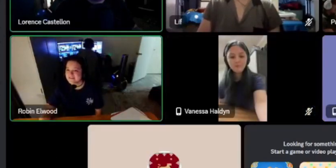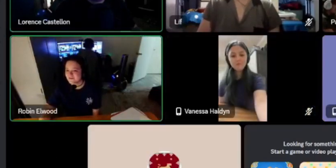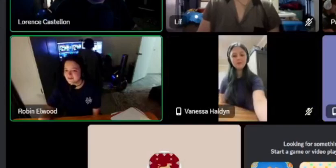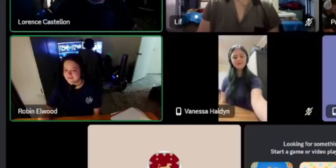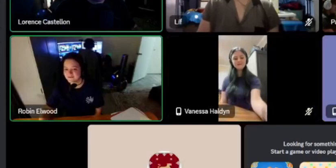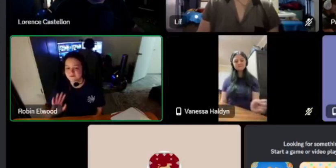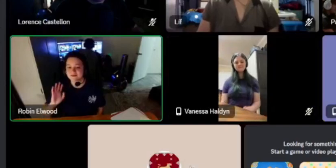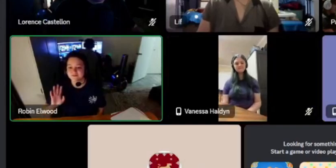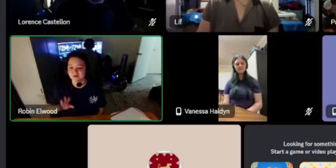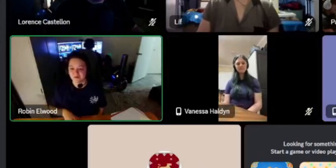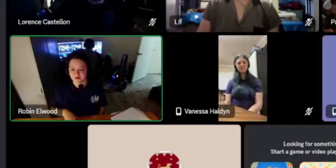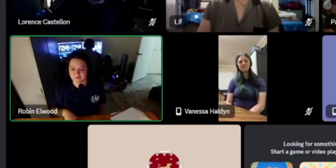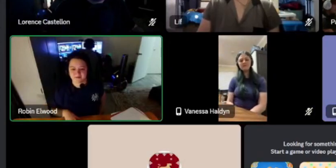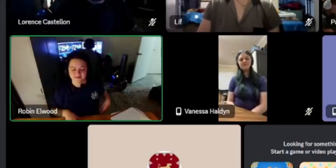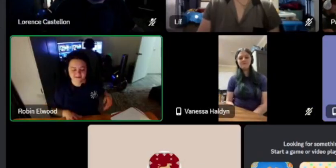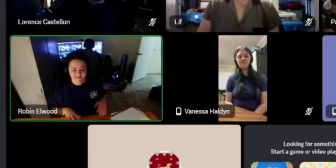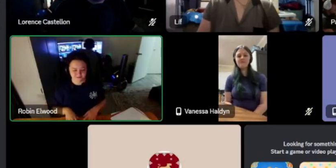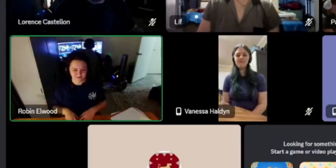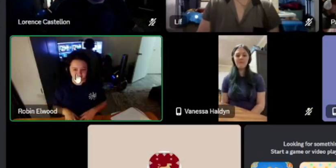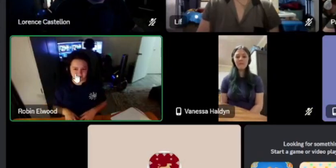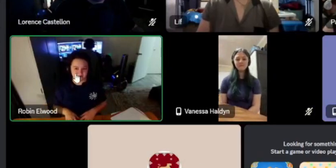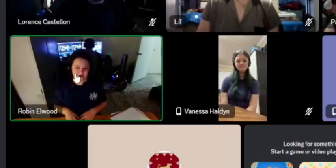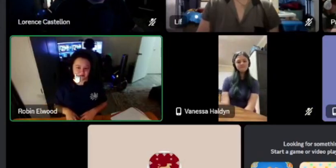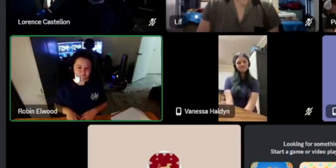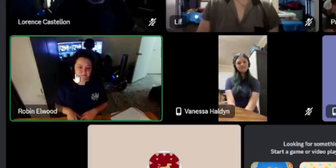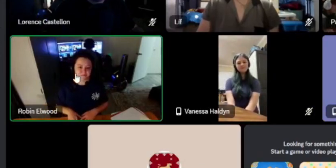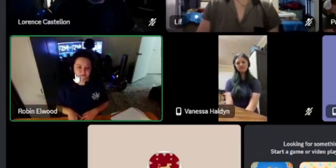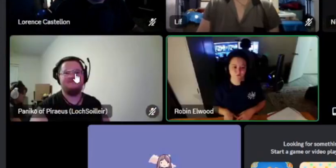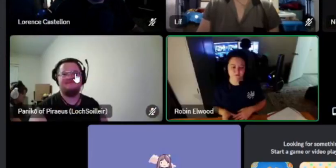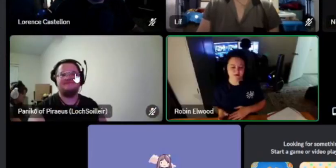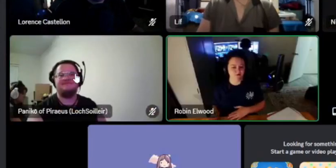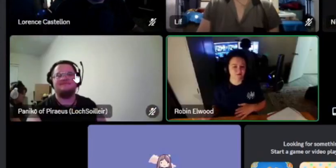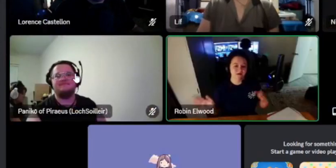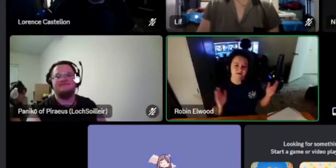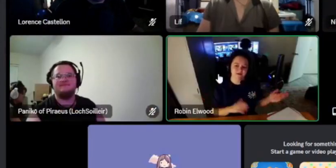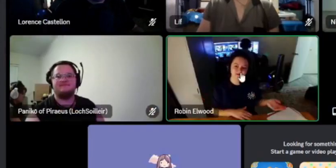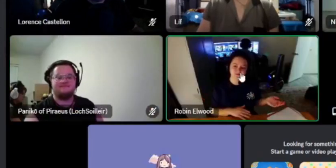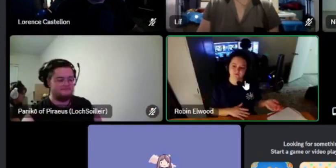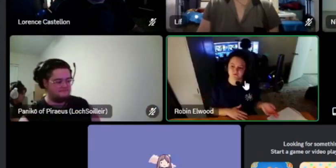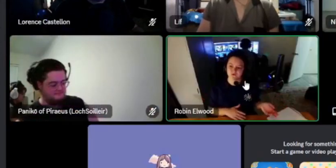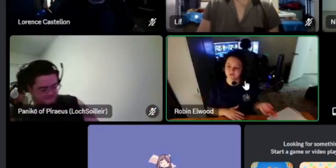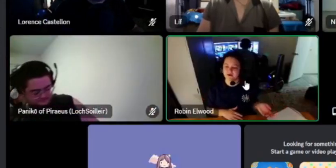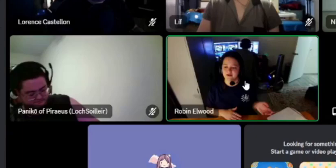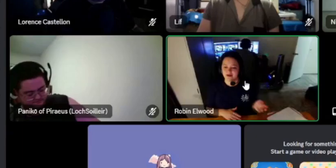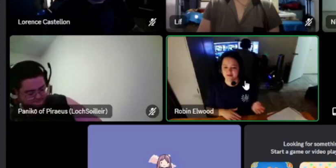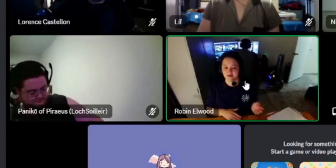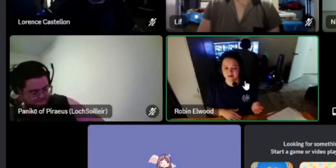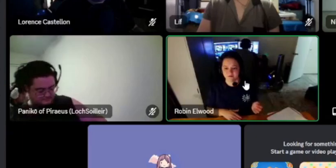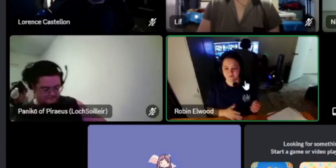we're going to wrap up this vocab. We might go back and review, and then we'll talk sign